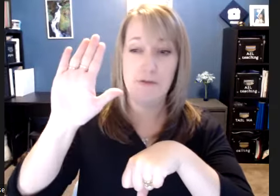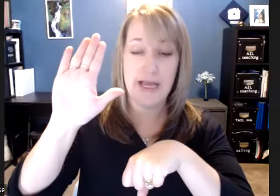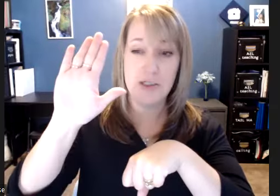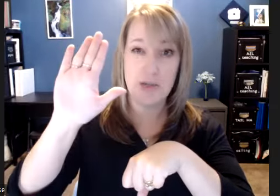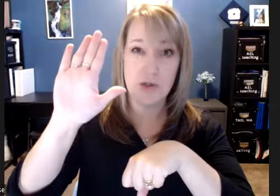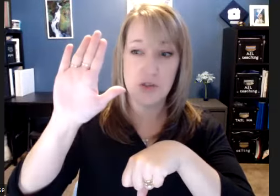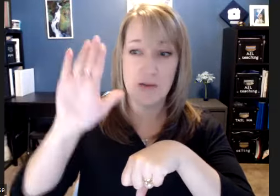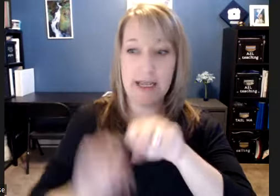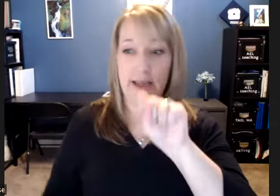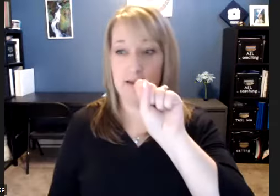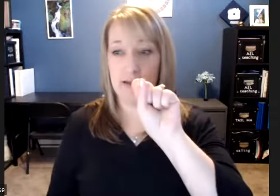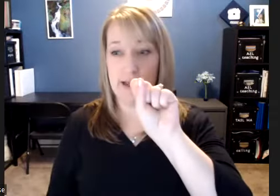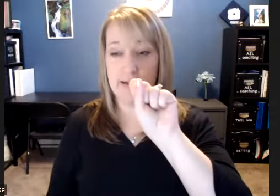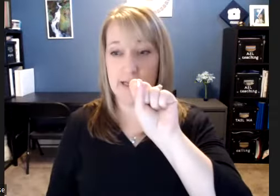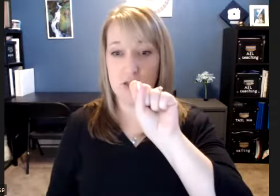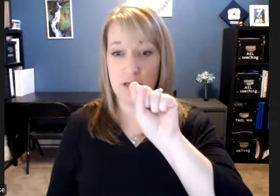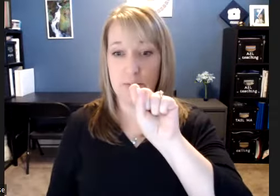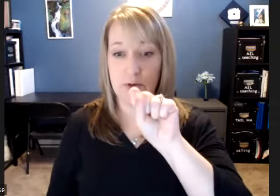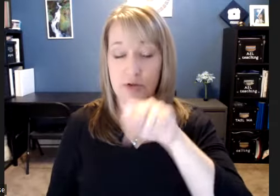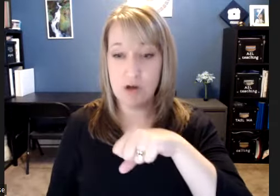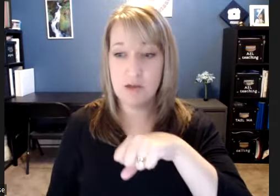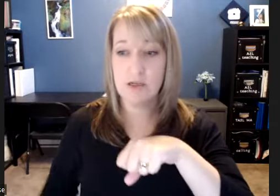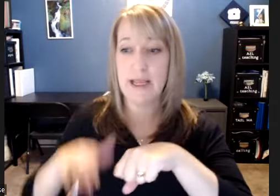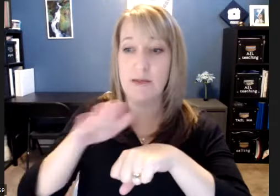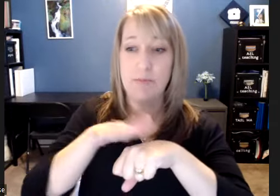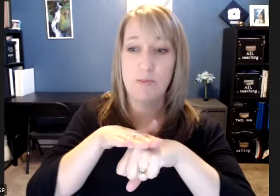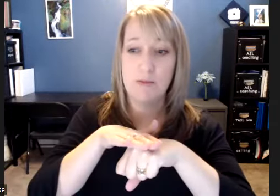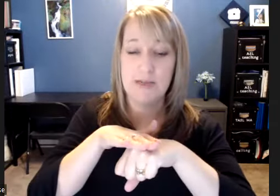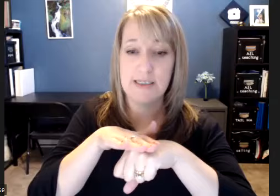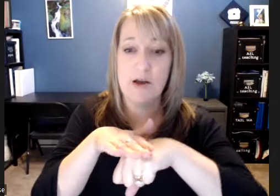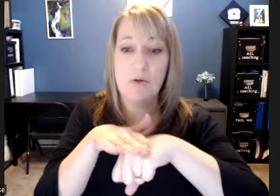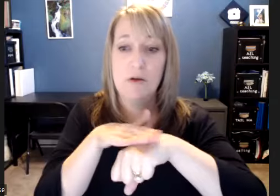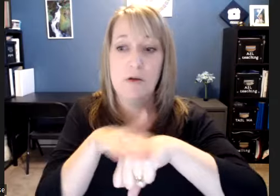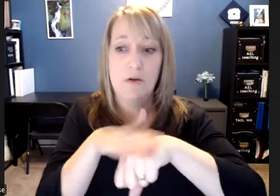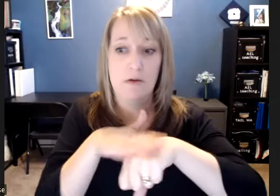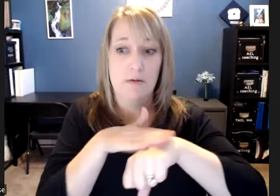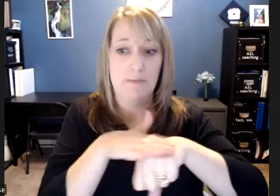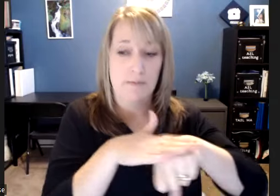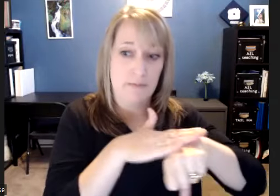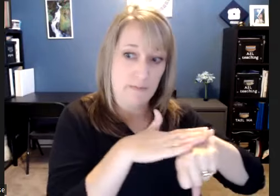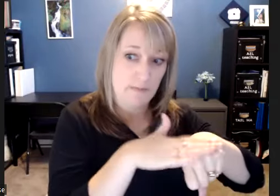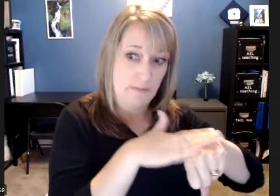Flat hand shape on your dominant hand, S hand shape on your non-dominant hand, both palms face down,